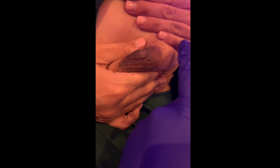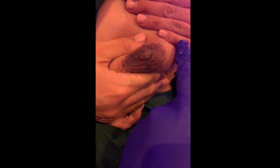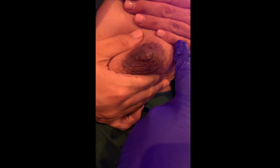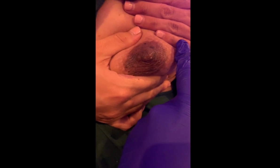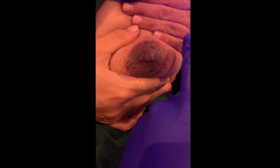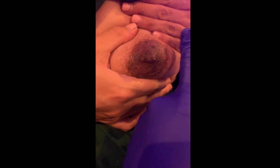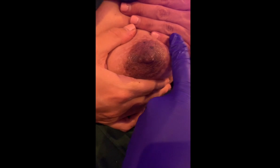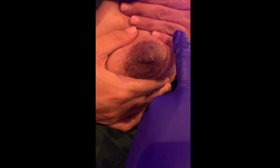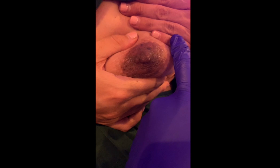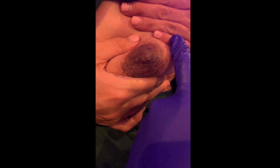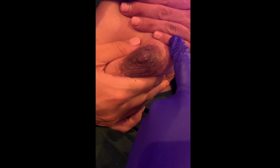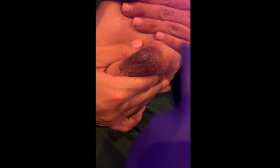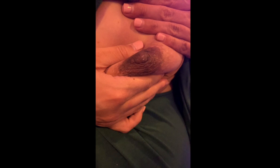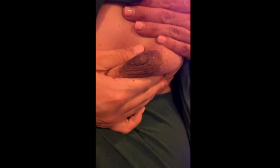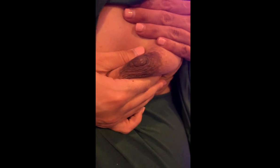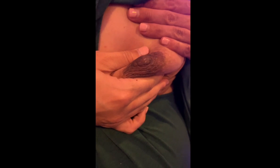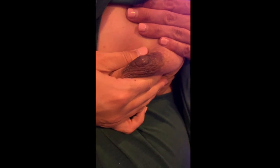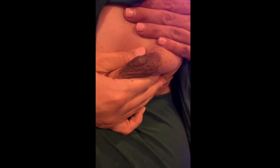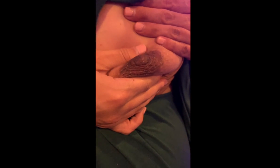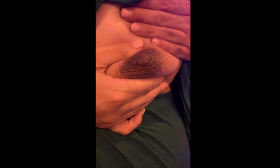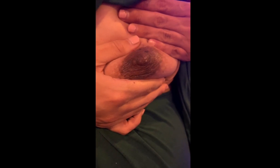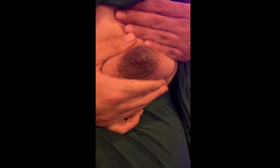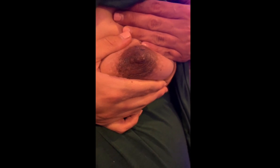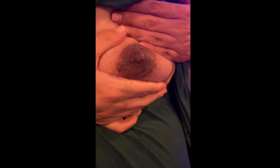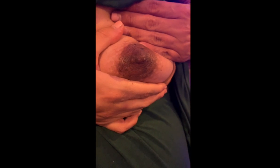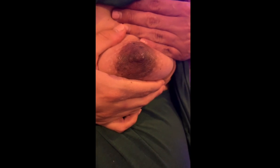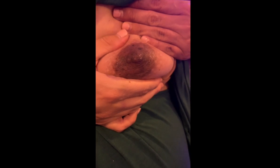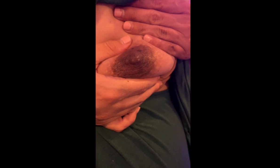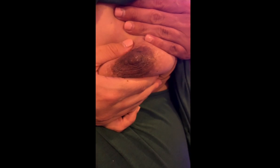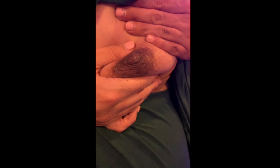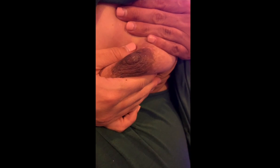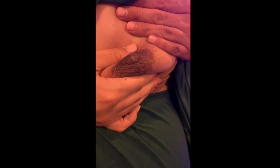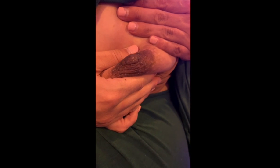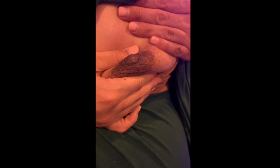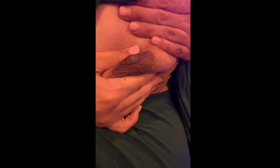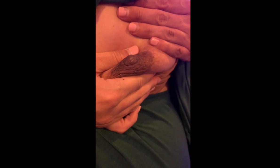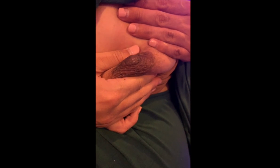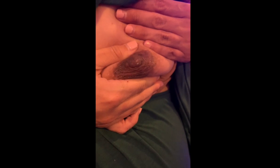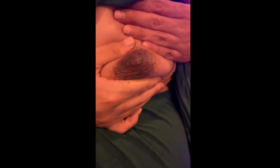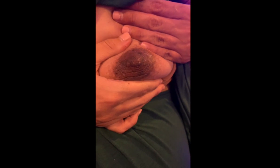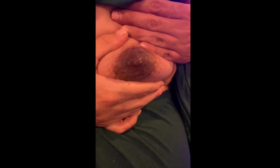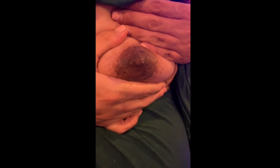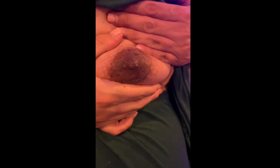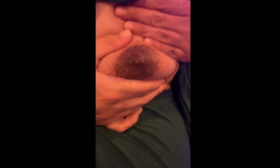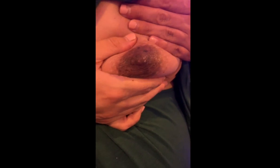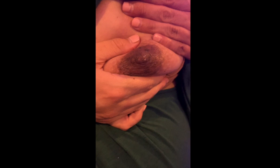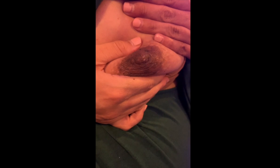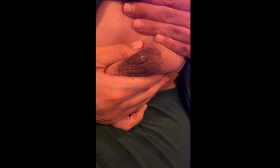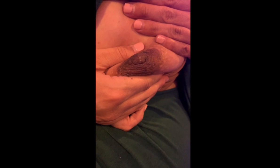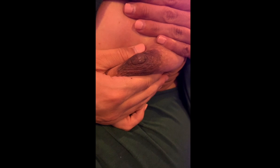how you're using this other hand. You can also give a little pressure from that hand to be able to bring that milk out too.